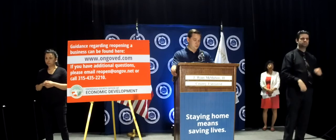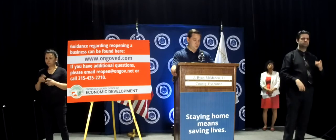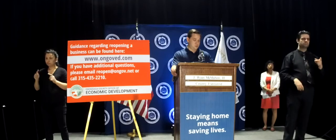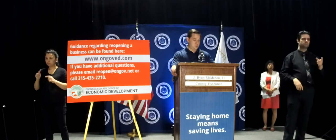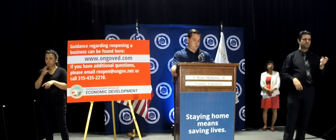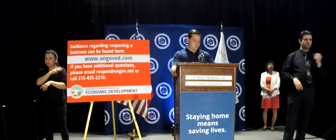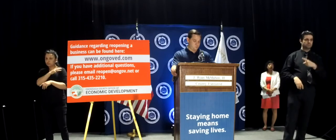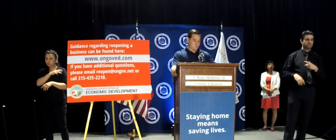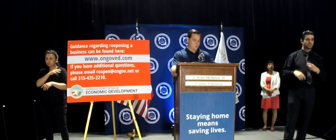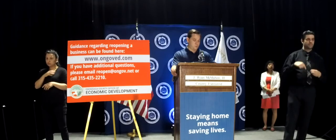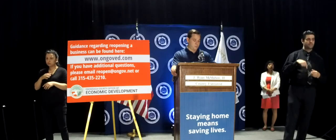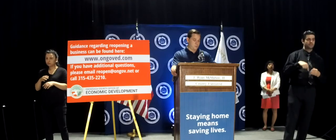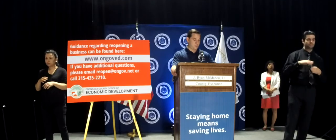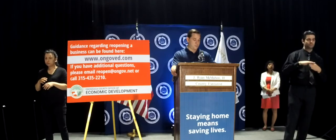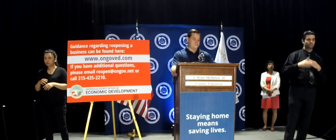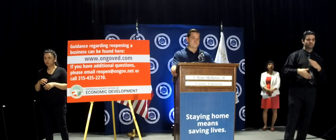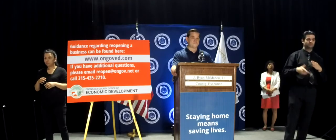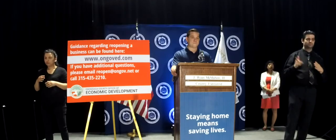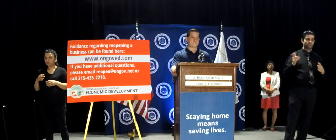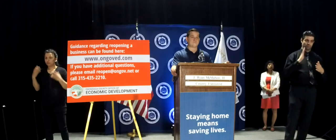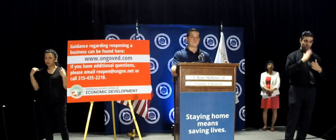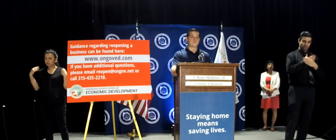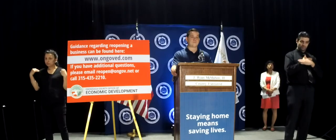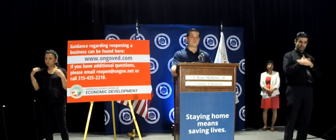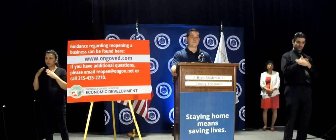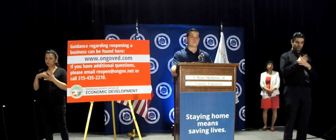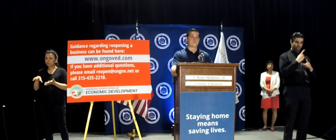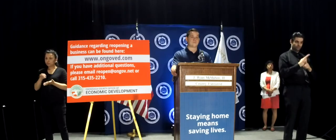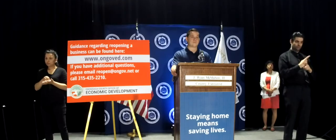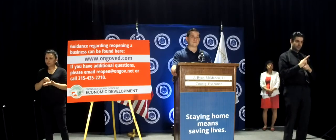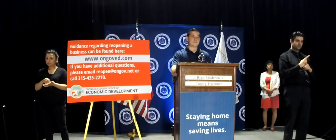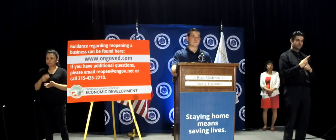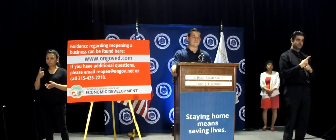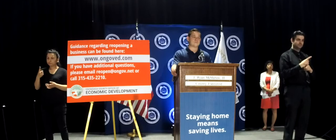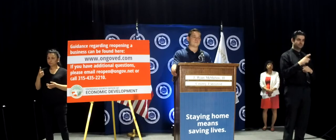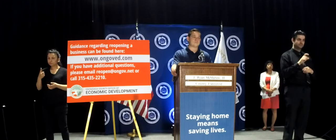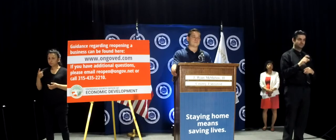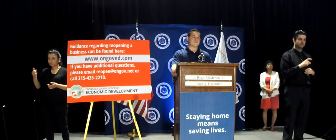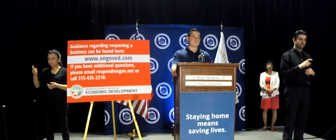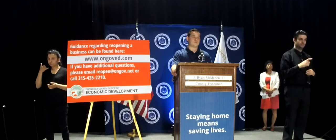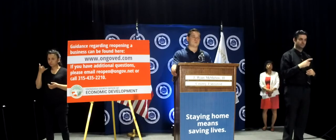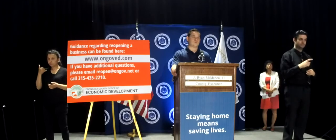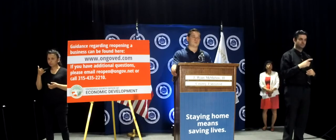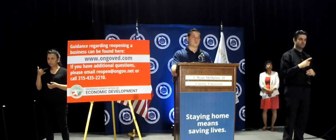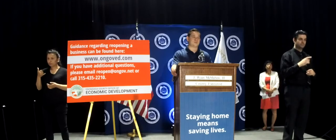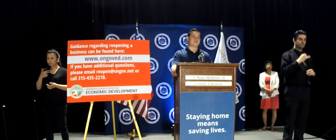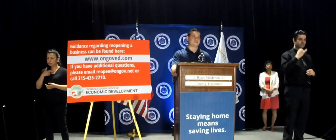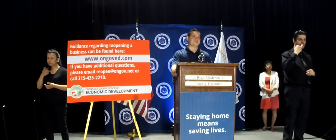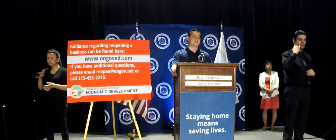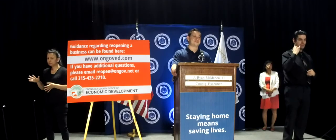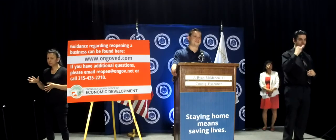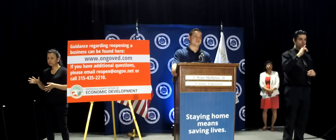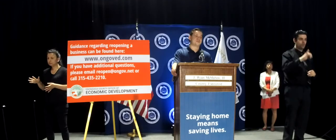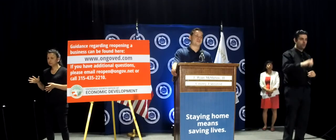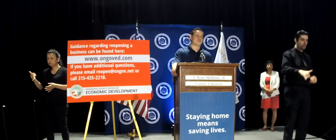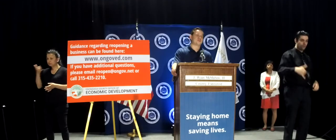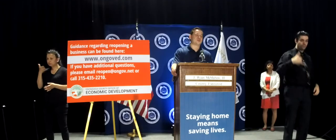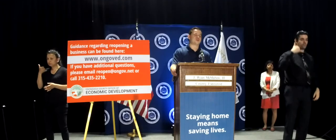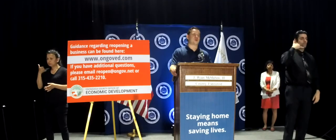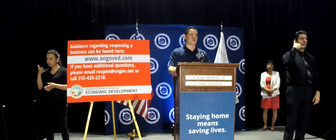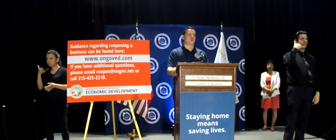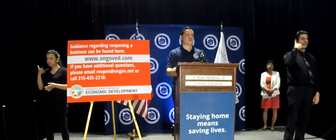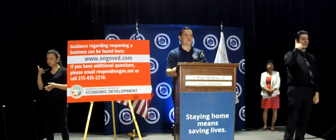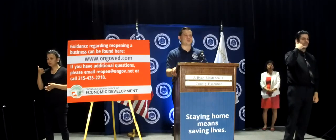yourself this weekend with your family. What is the one call that you're dreading getting on your phone while you're with your family about something happening in the